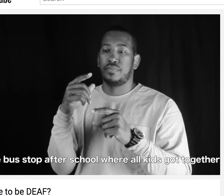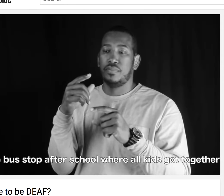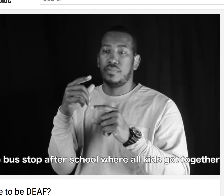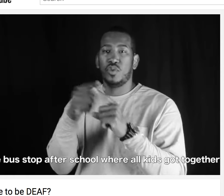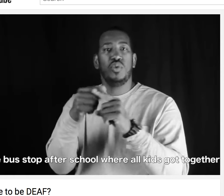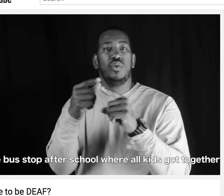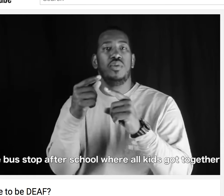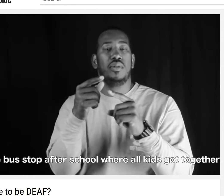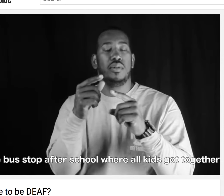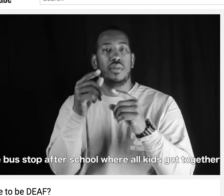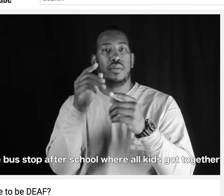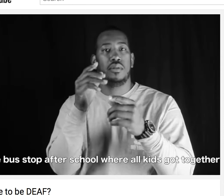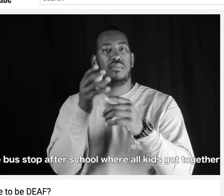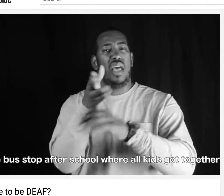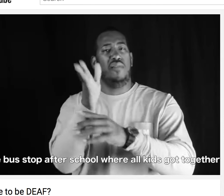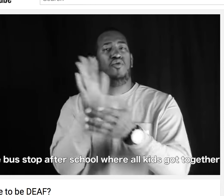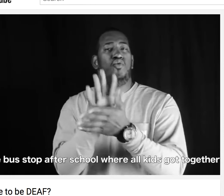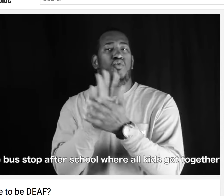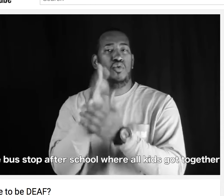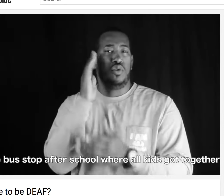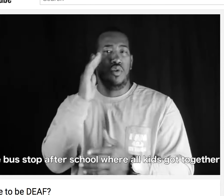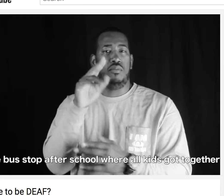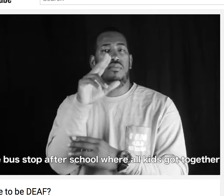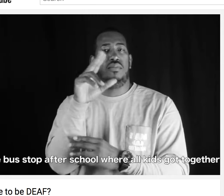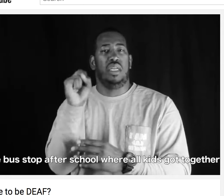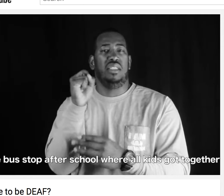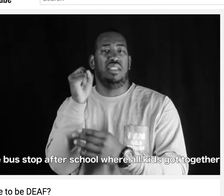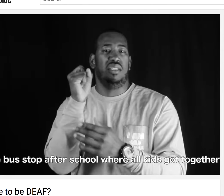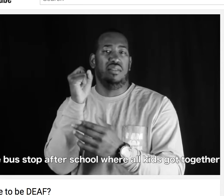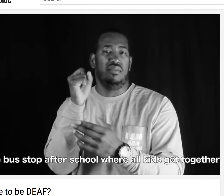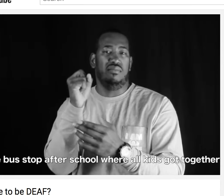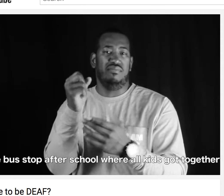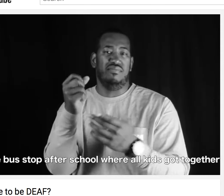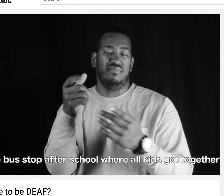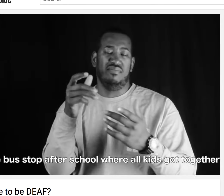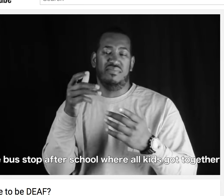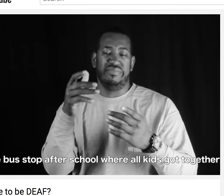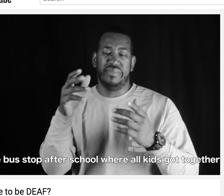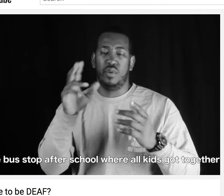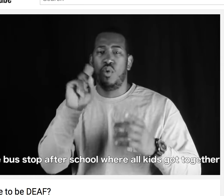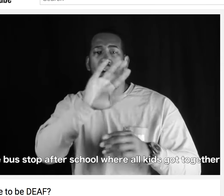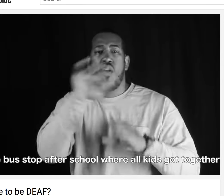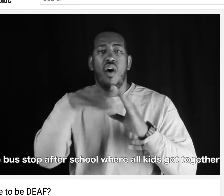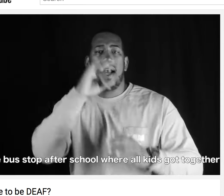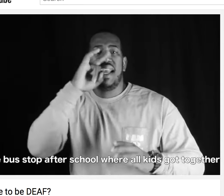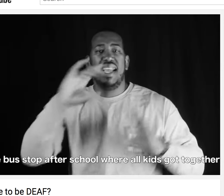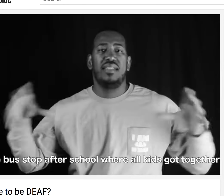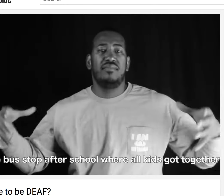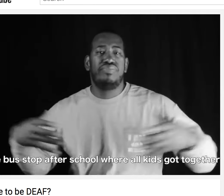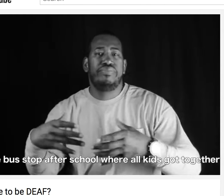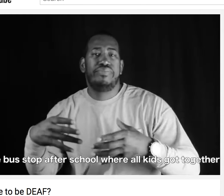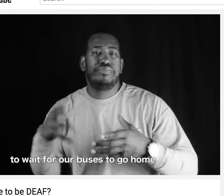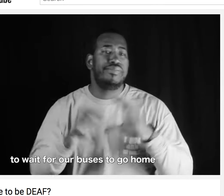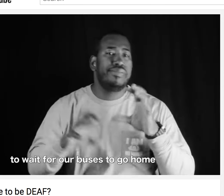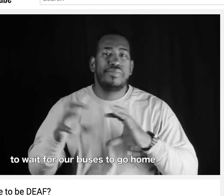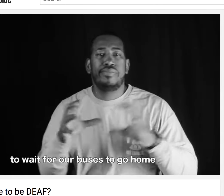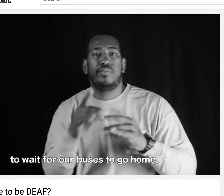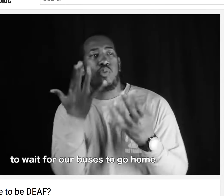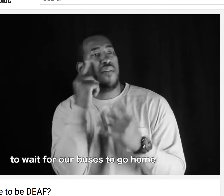So when I was in middle school and I was on my way to high school, the kids were all